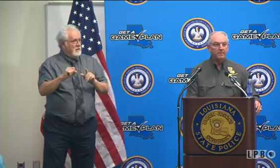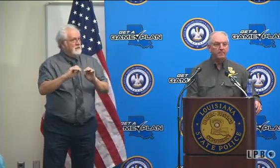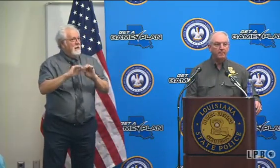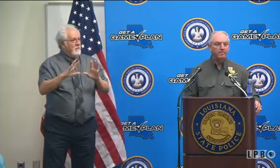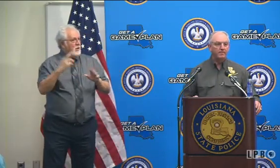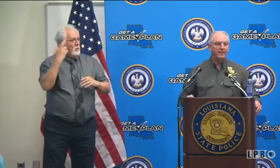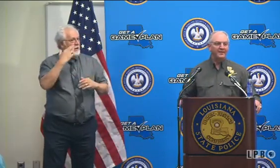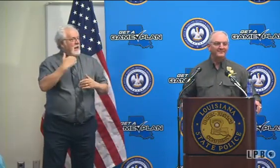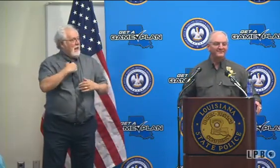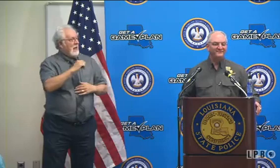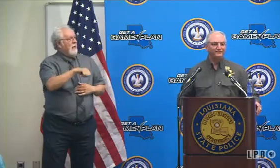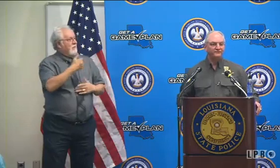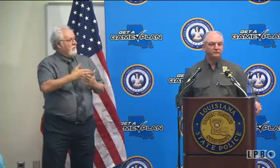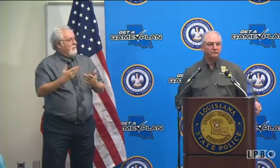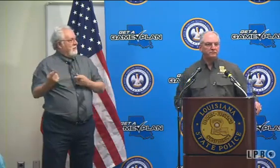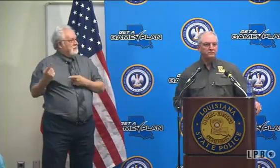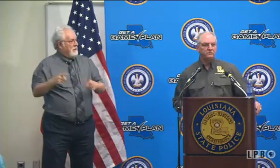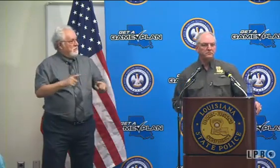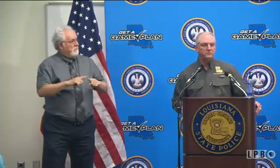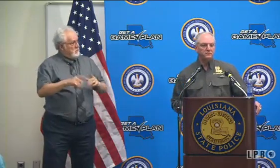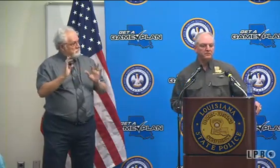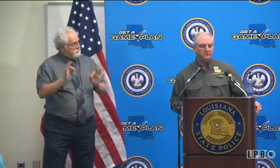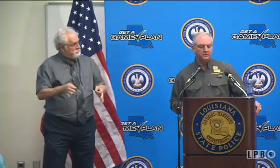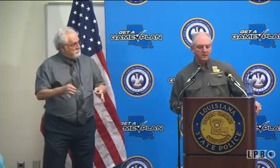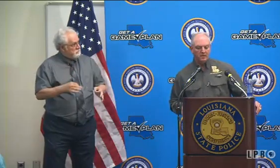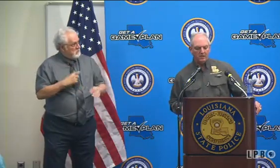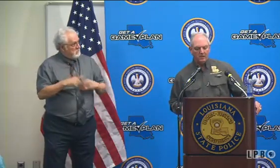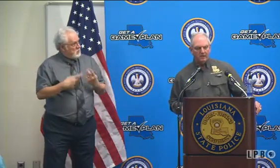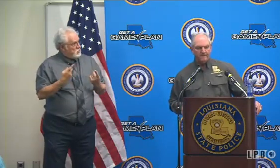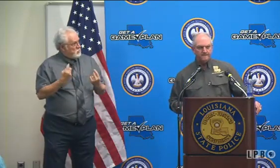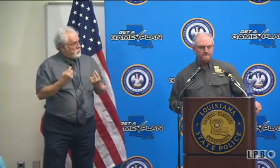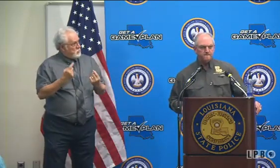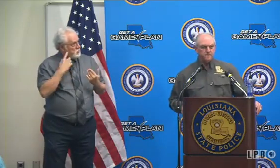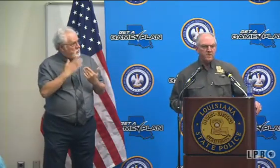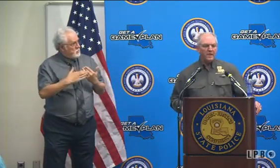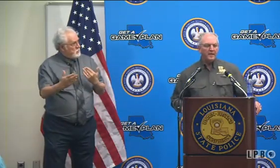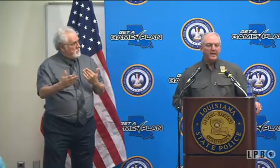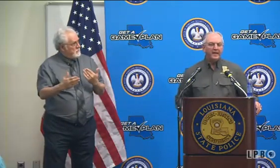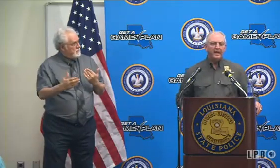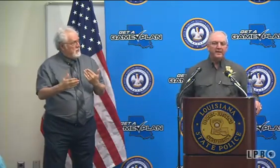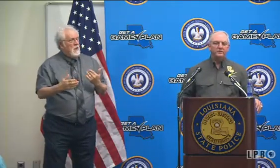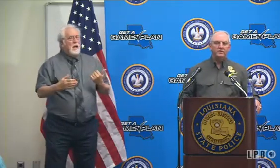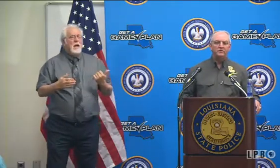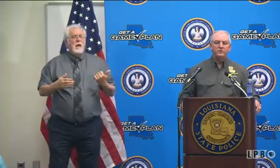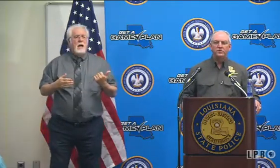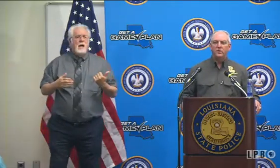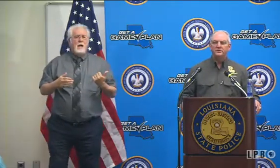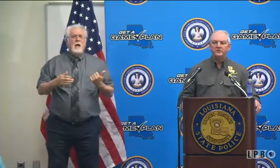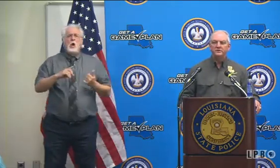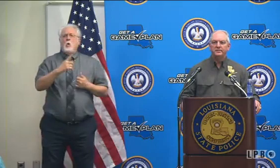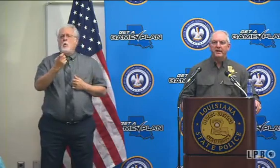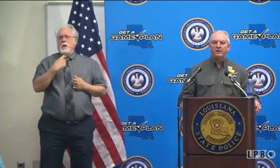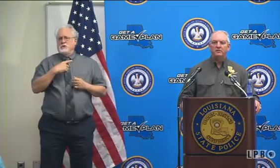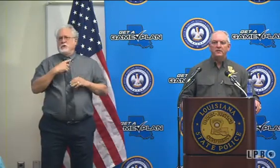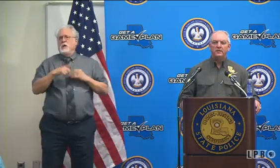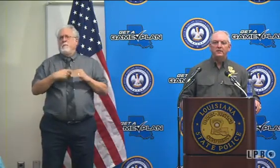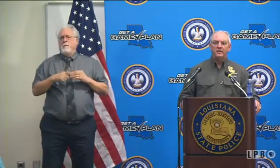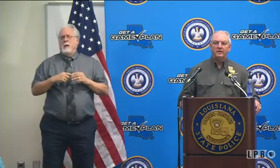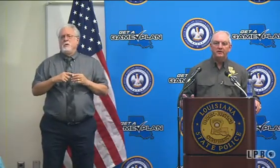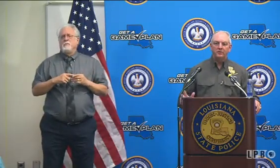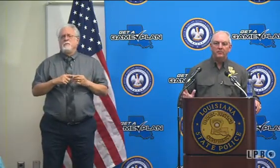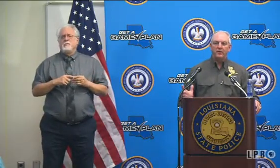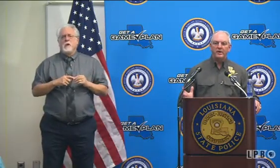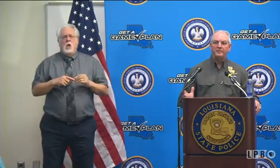obviously realize there are other things going Yeah. on right now, but have you made a decision about what you're intending to do with Yeah, so the question is about